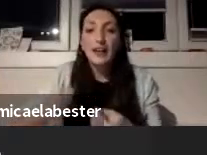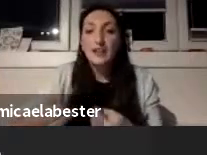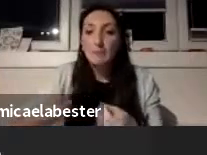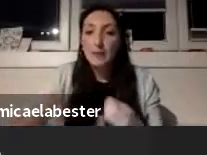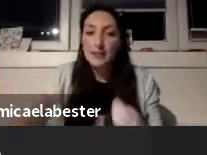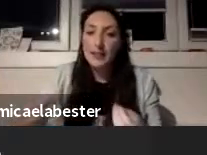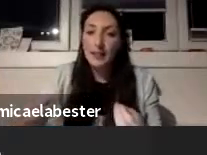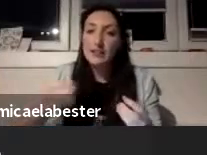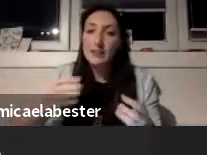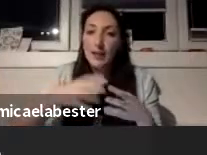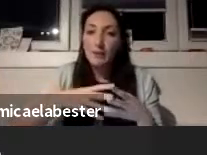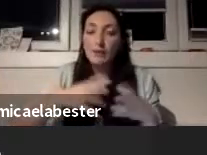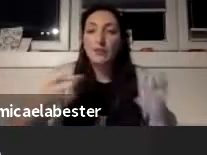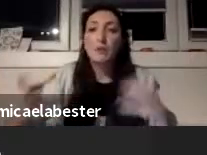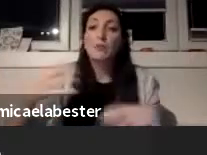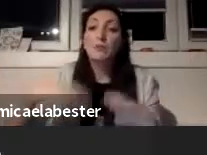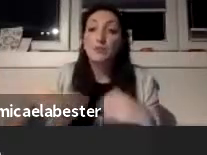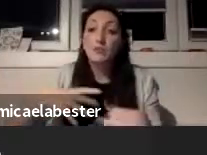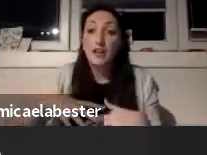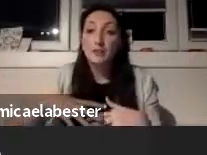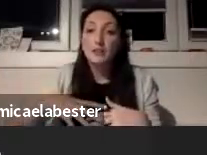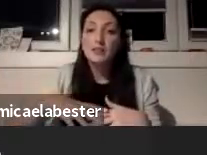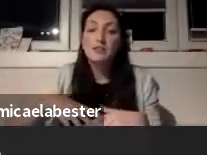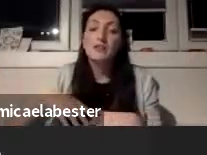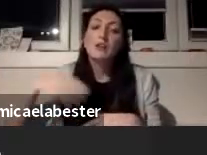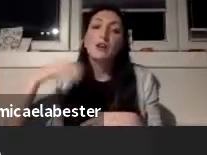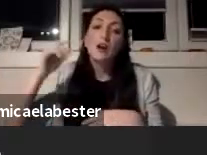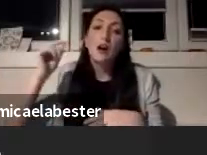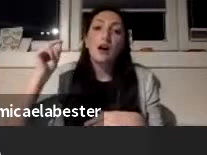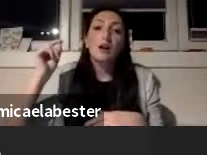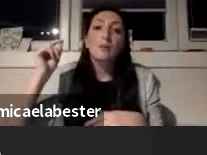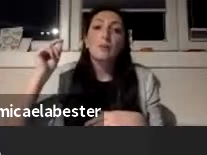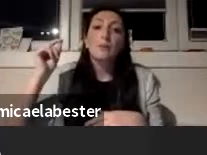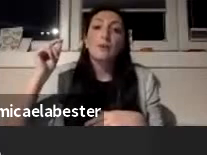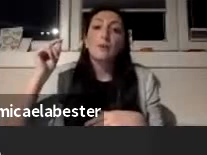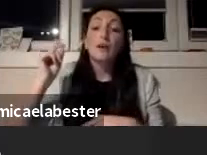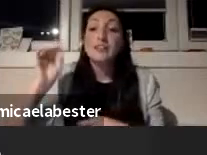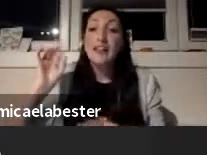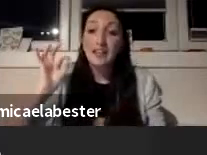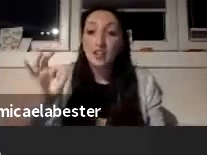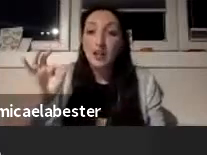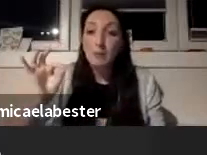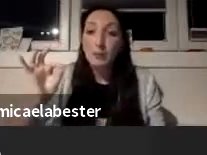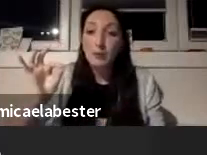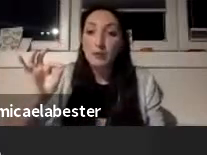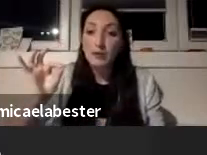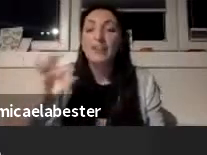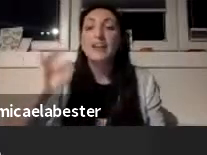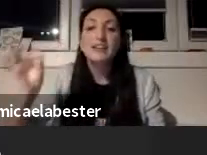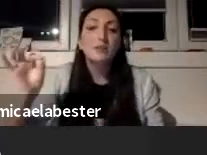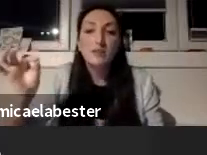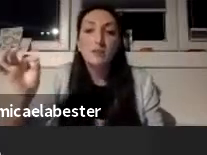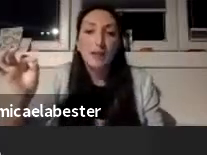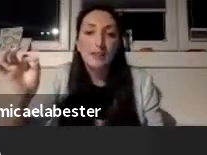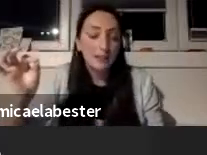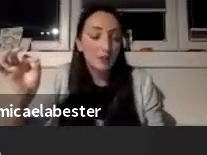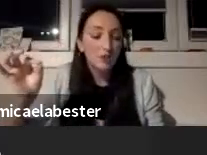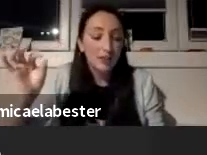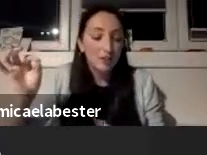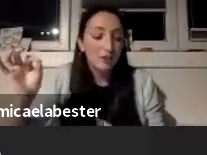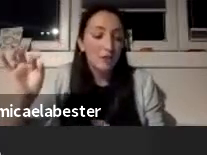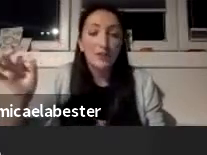Every sign in BSL is made up of a number of different elements. One is hand shape. I think that this is